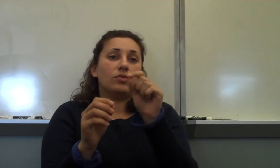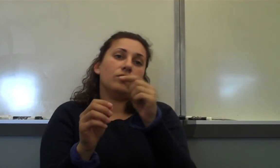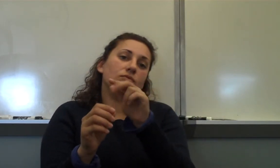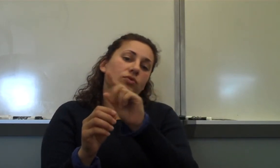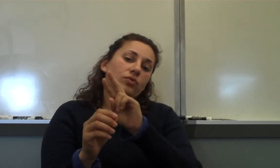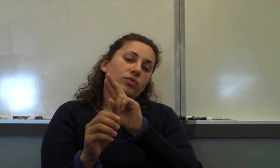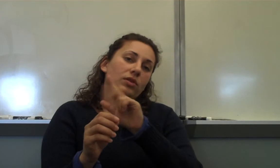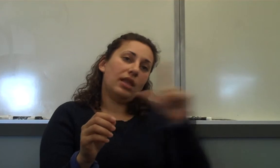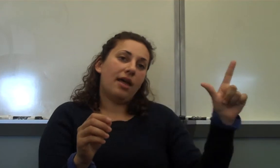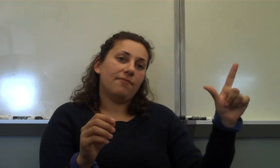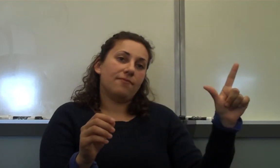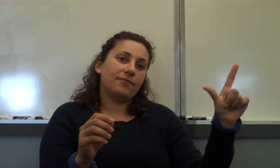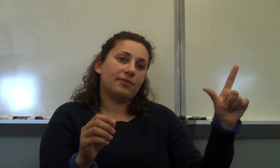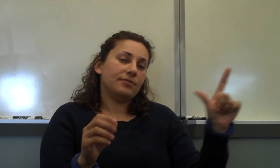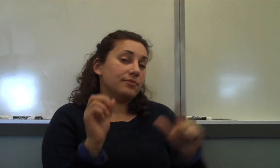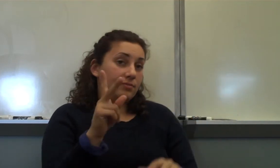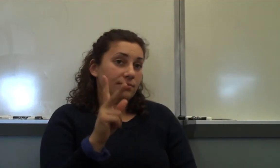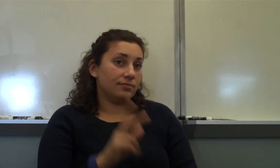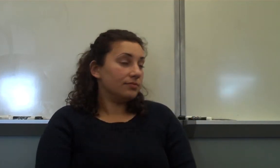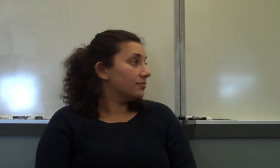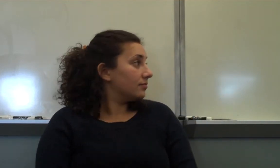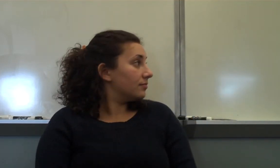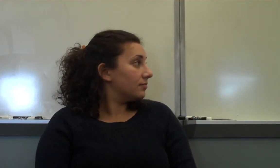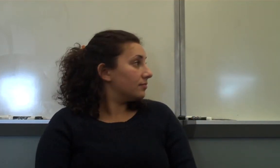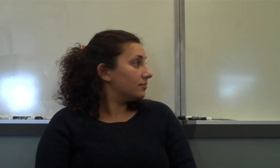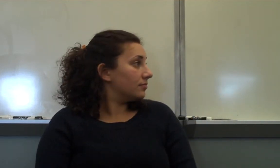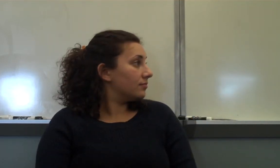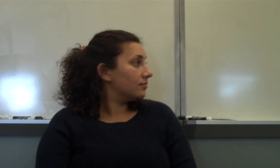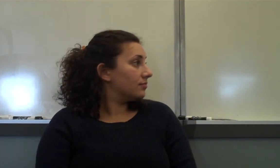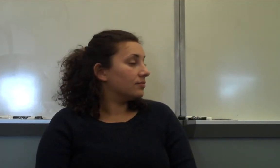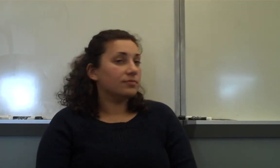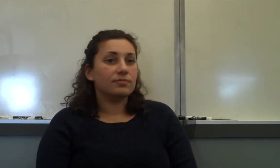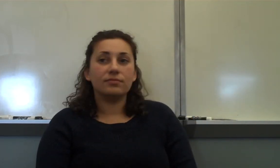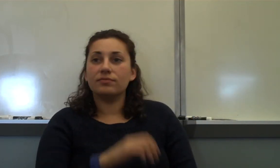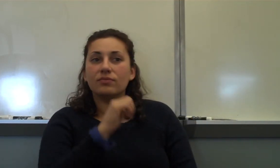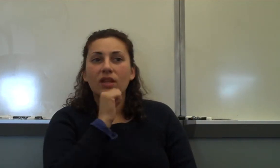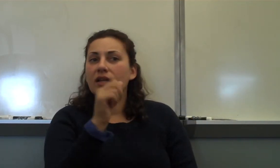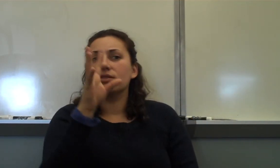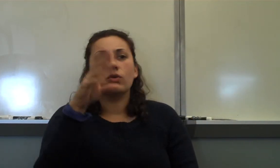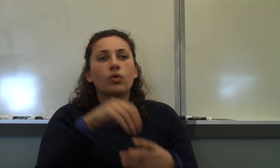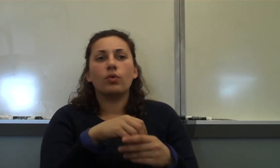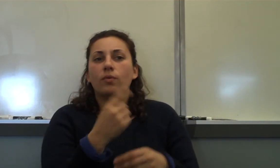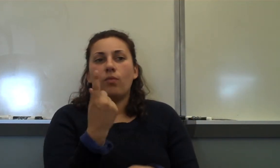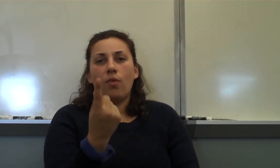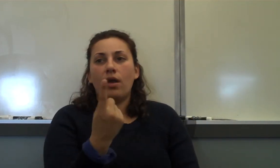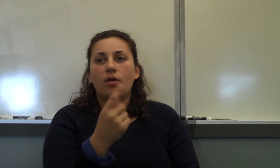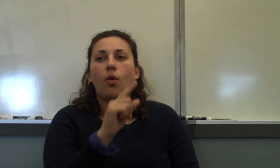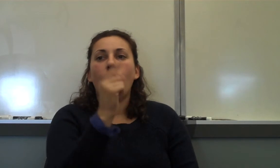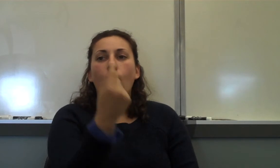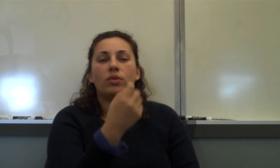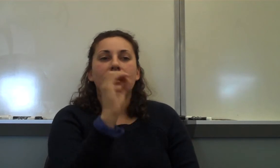When you're dealing with powers of 10, it does not include the 1, it just includes the zeros.